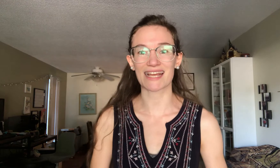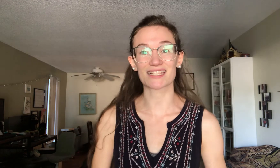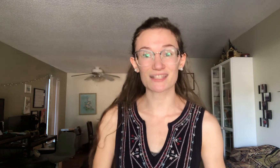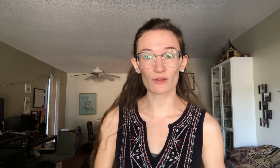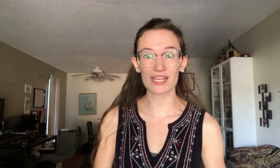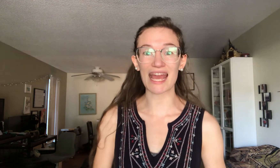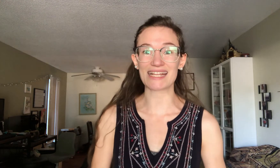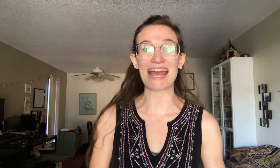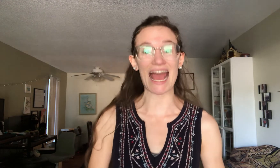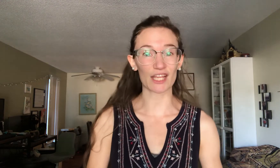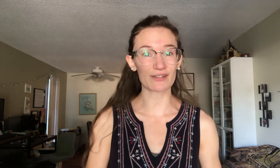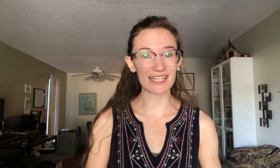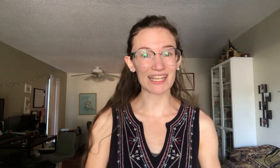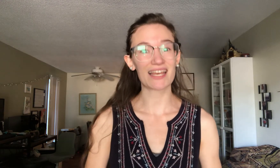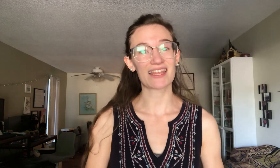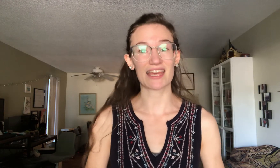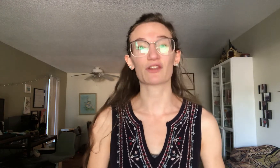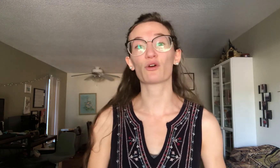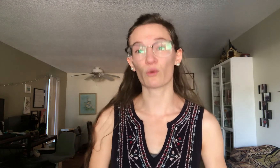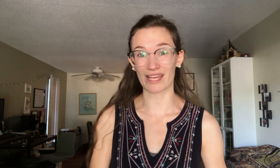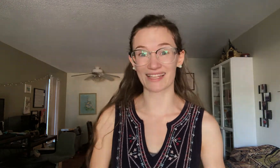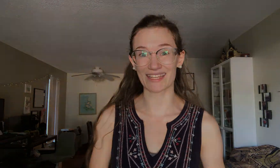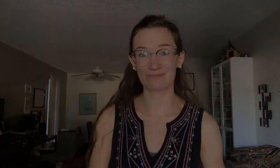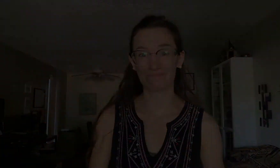sign slowly and accurately than quickly.